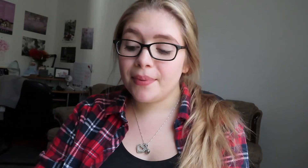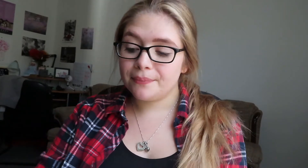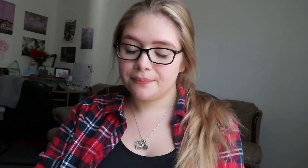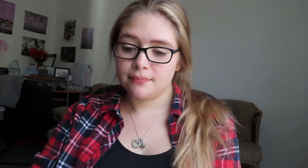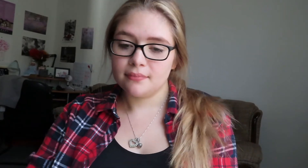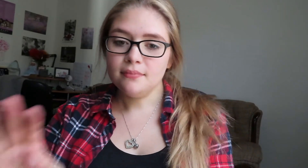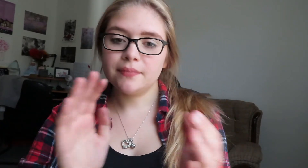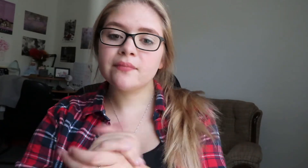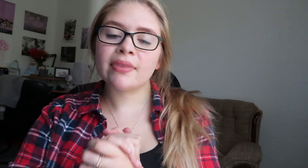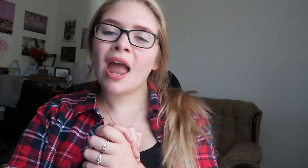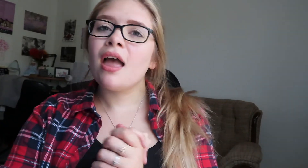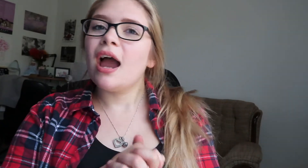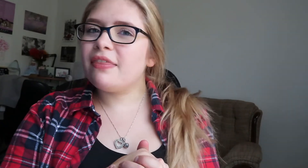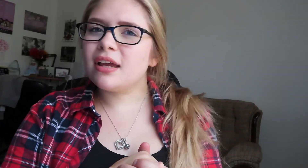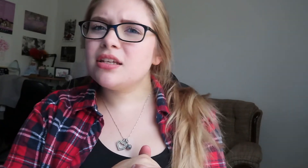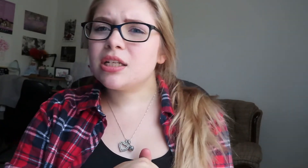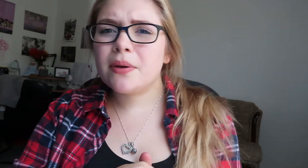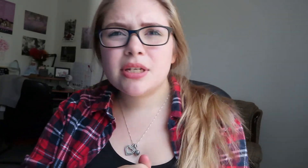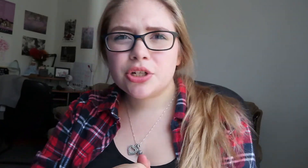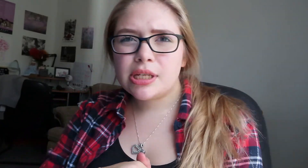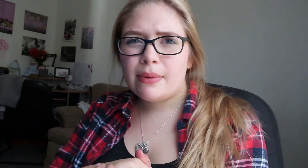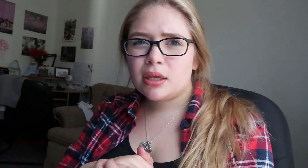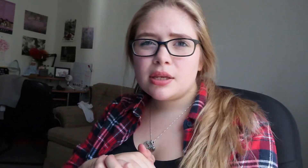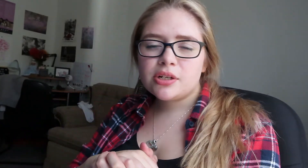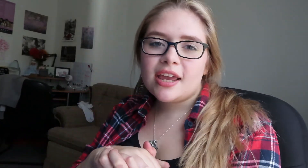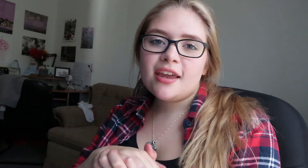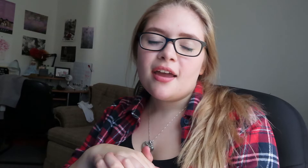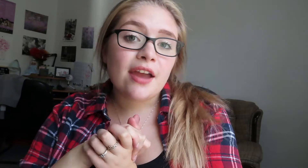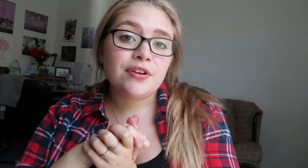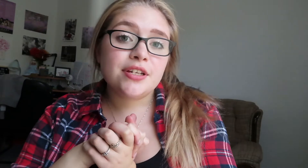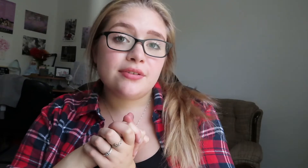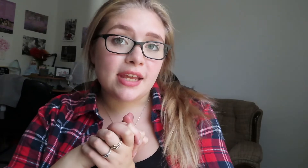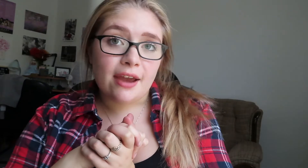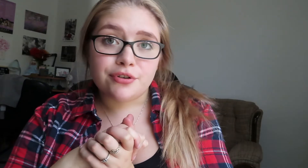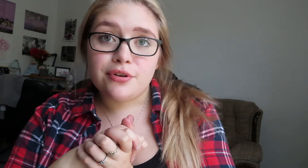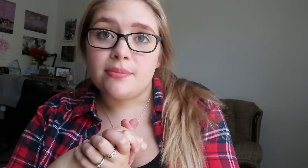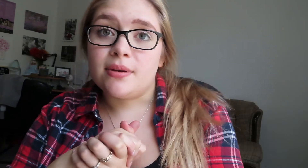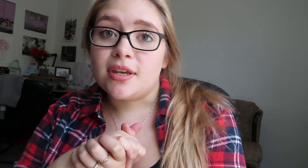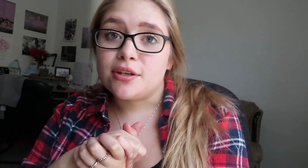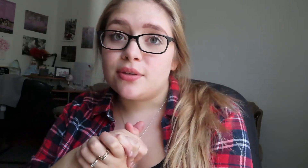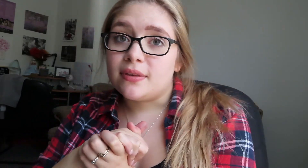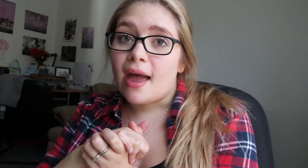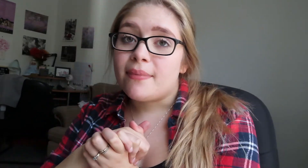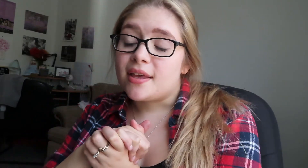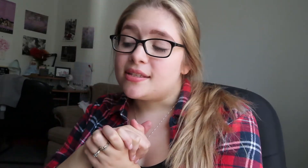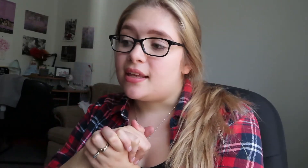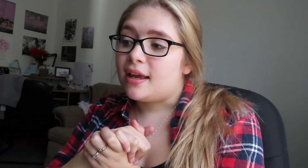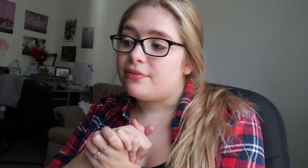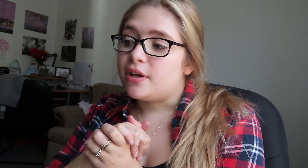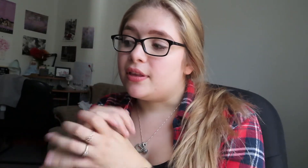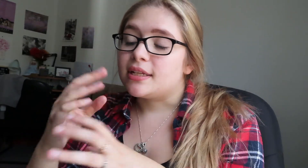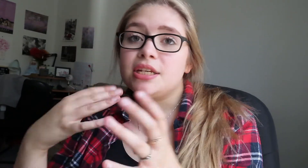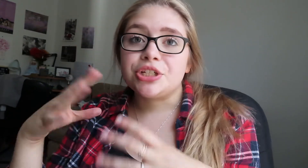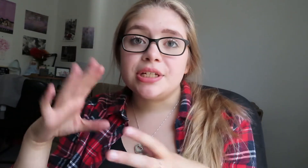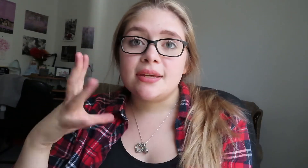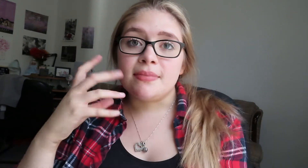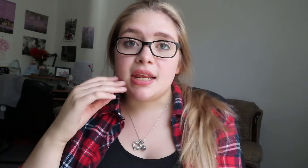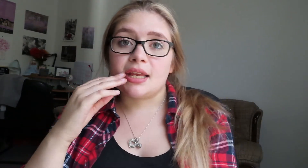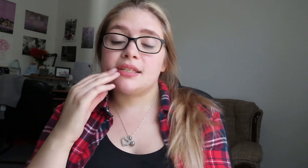i think i talked about teacher subbing yesterday every tuesday afternoon i'm going to be doing that because they'll have their like teacher team meeting and